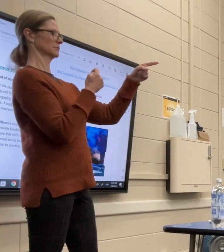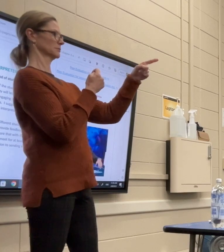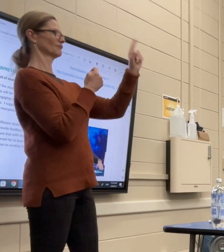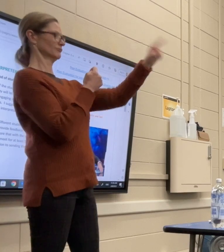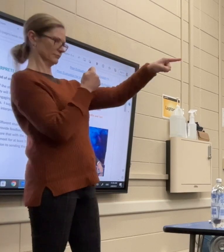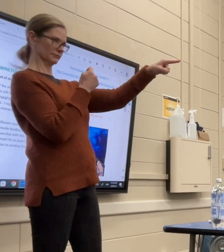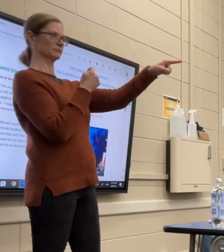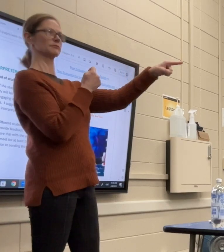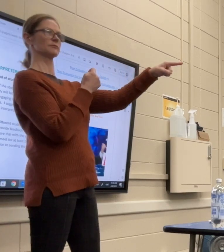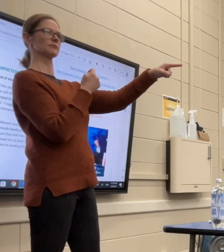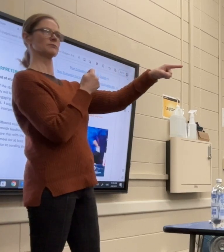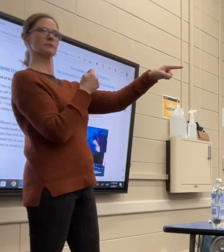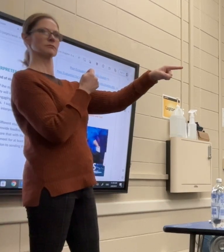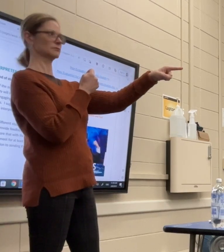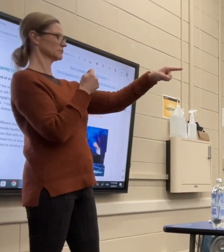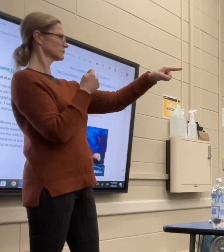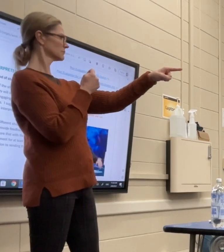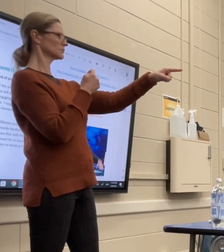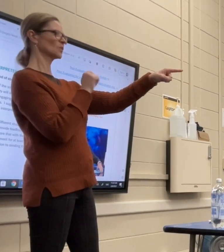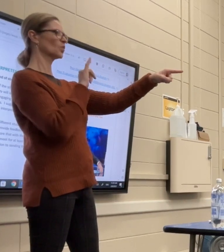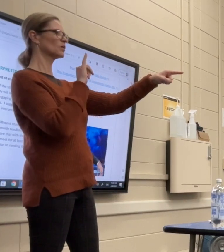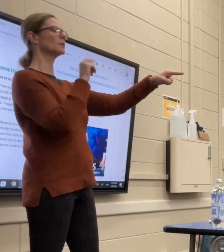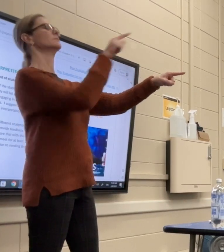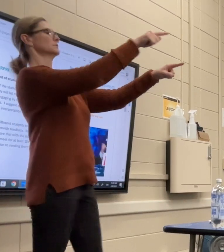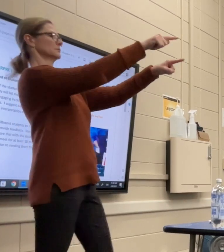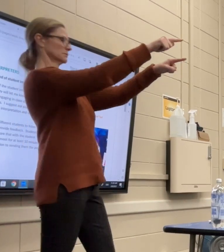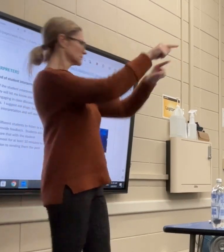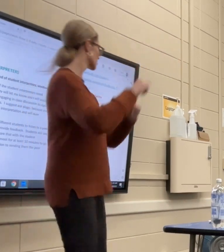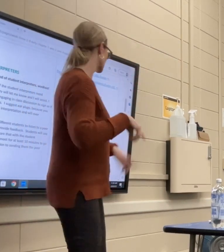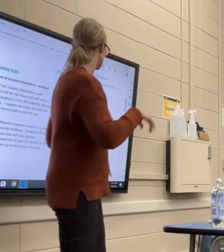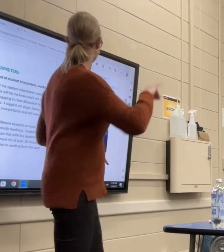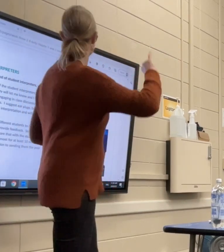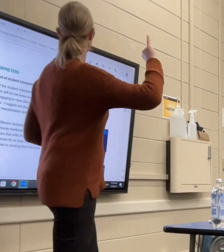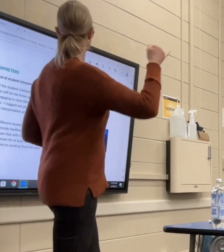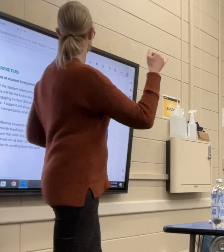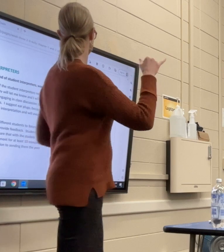Our second team today is Jessica. She's back there.